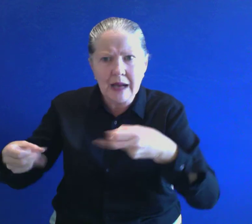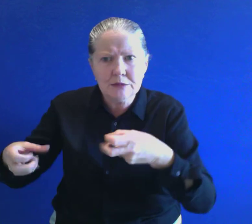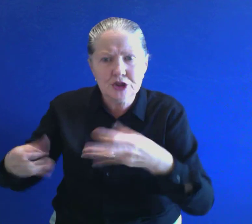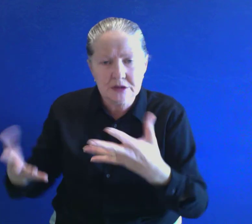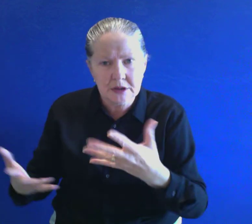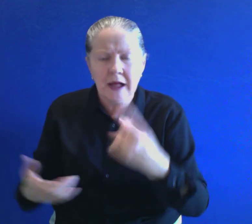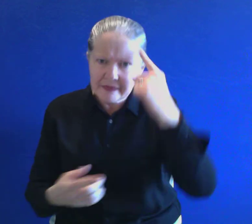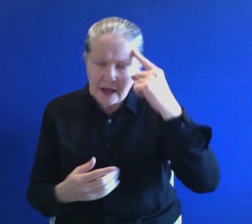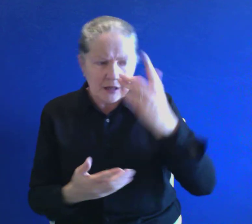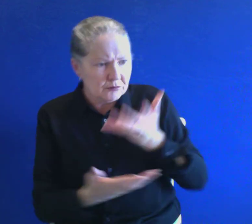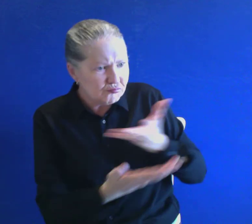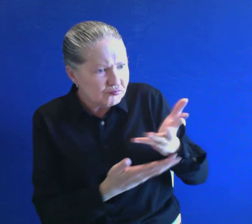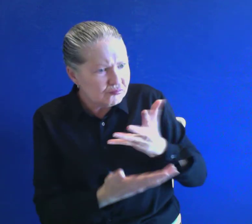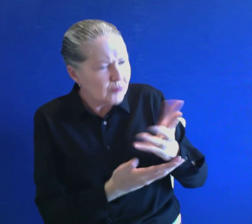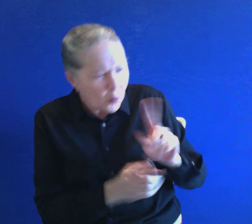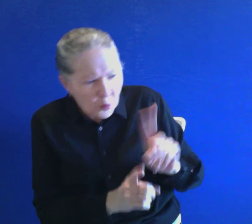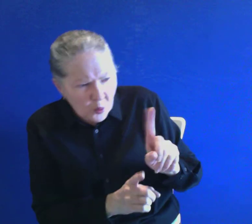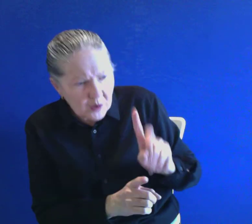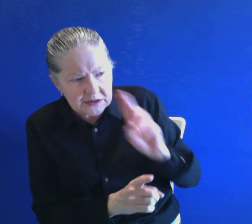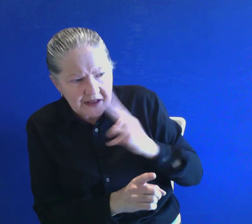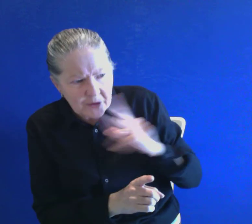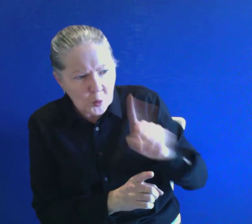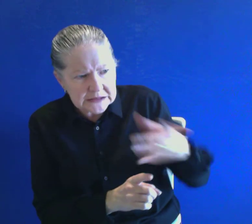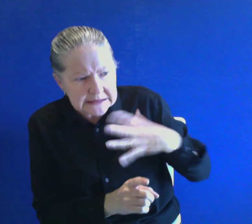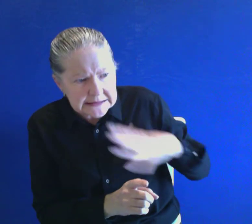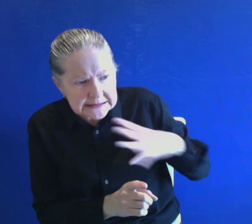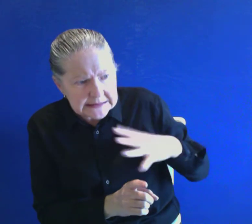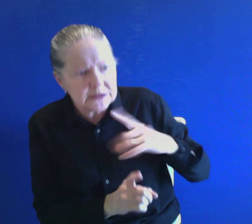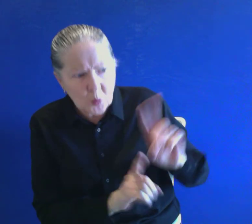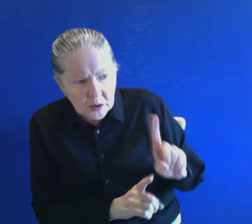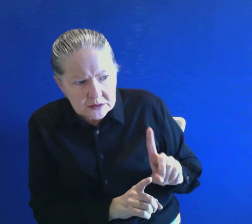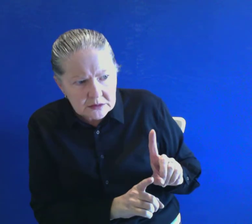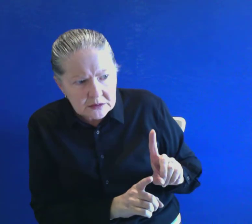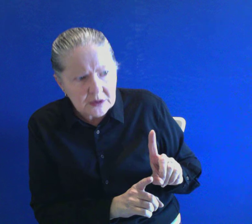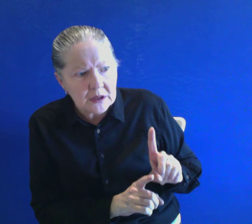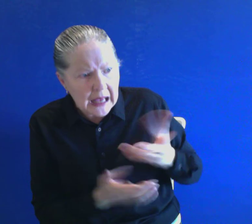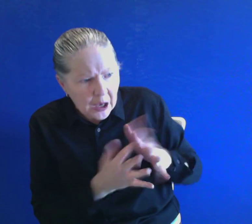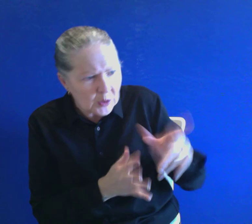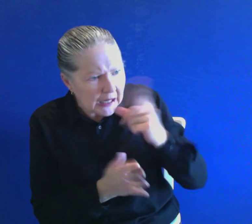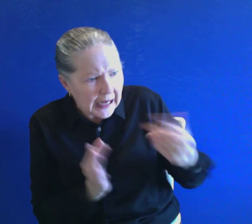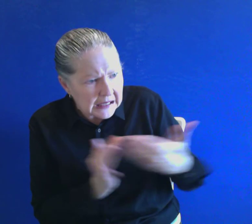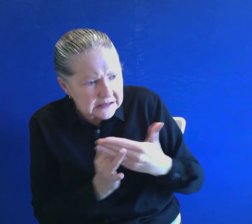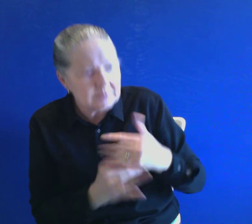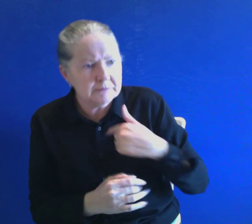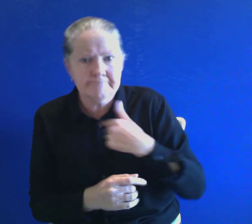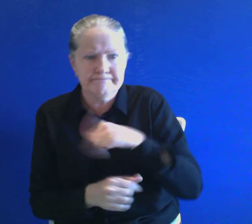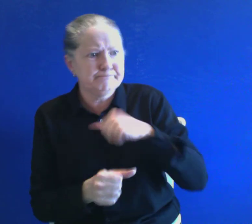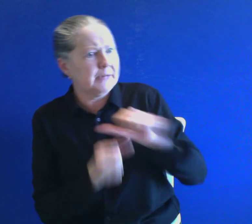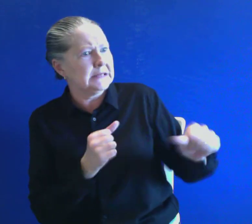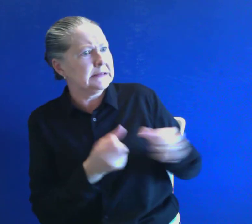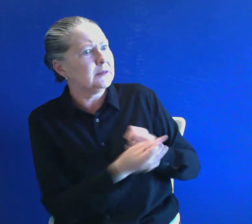deaf people and listening to what their access needs are and how we can best support them is the best way to do it.